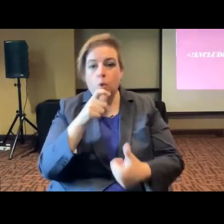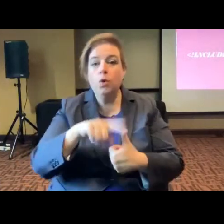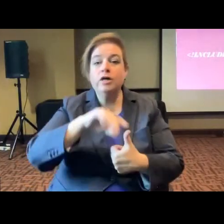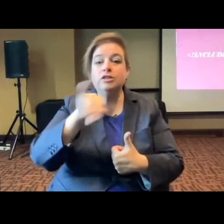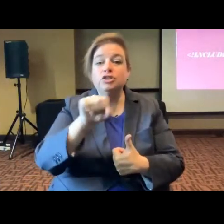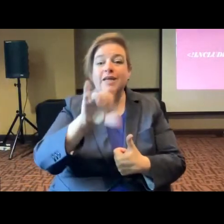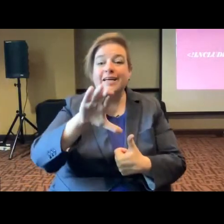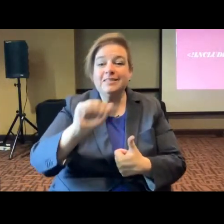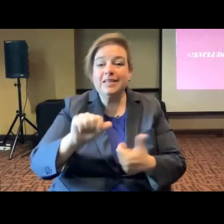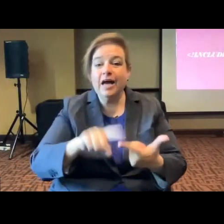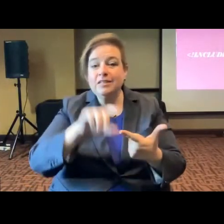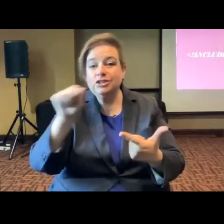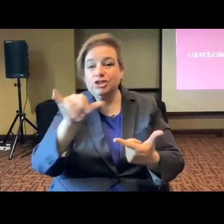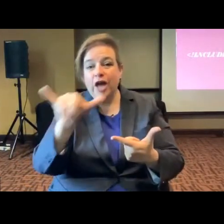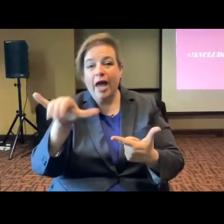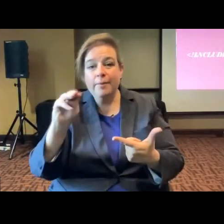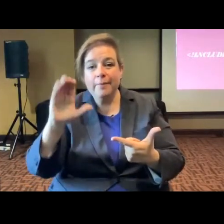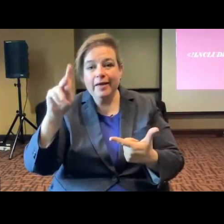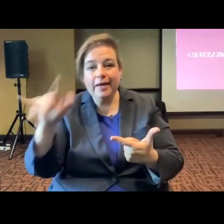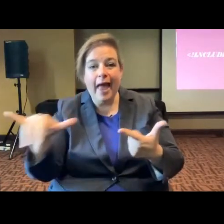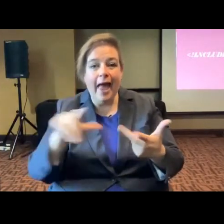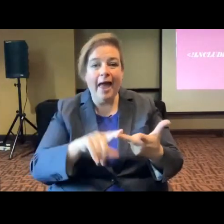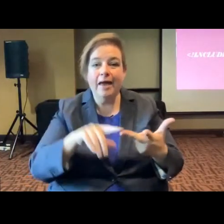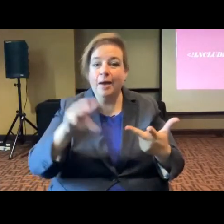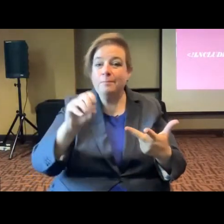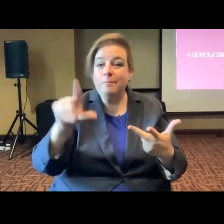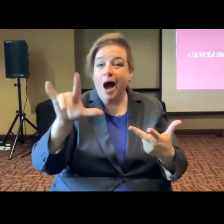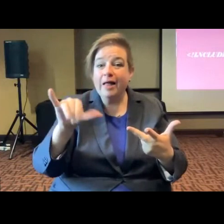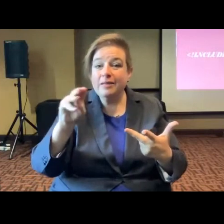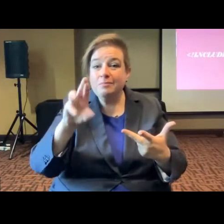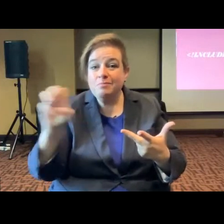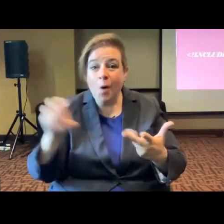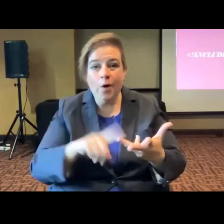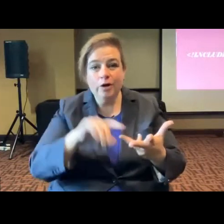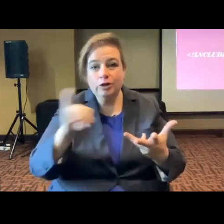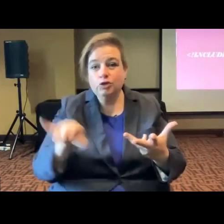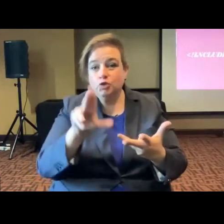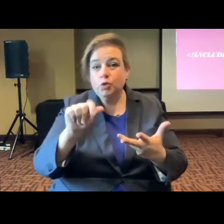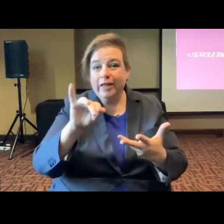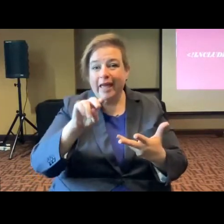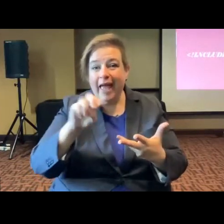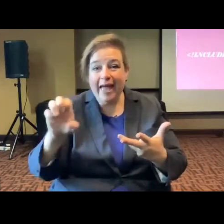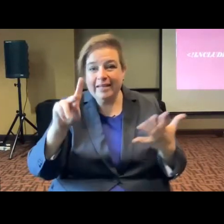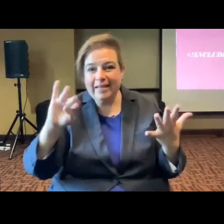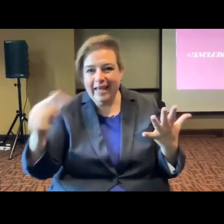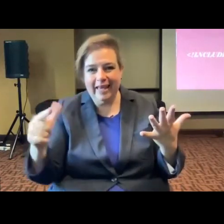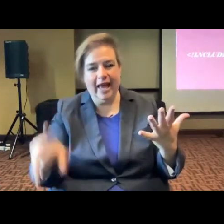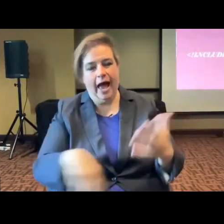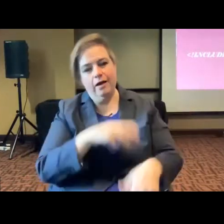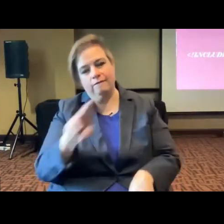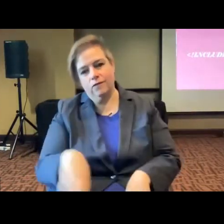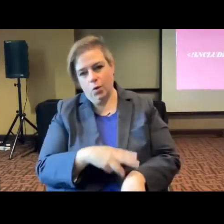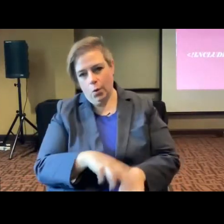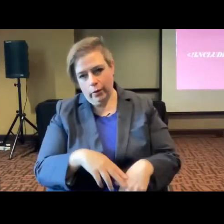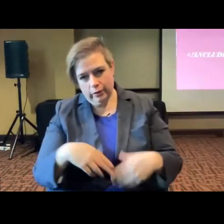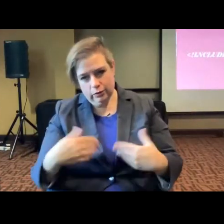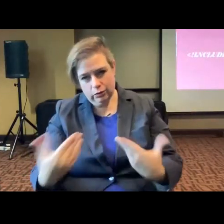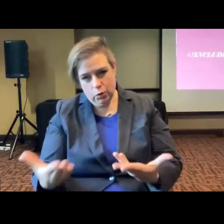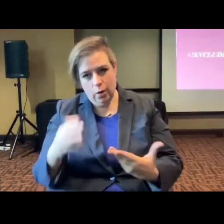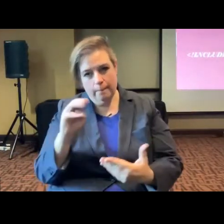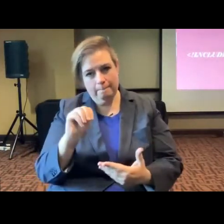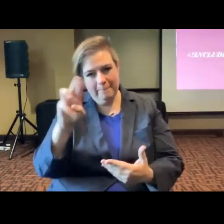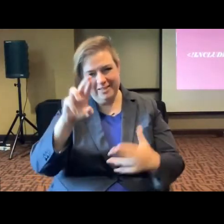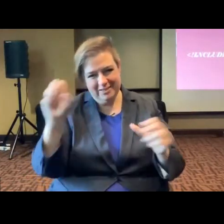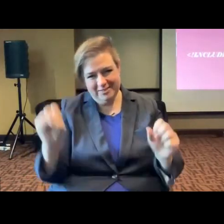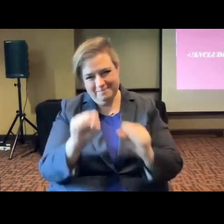McKay, Erica Braverman, Molly Moore, Julianne King, and of course, our